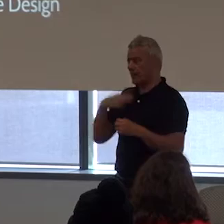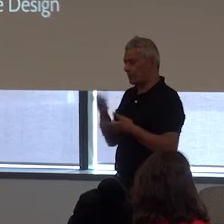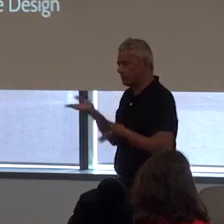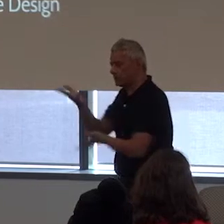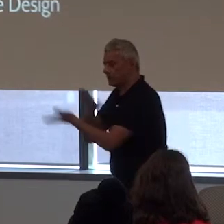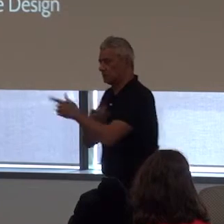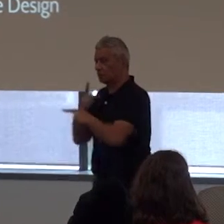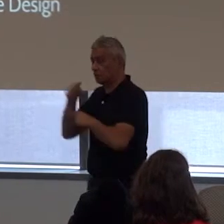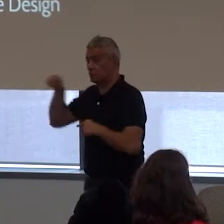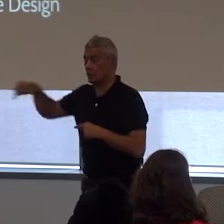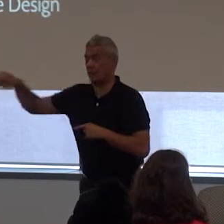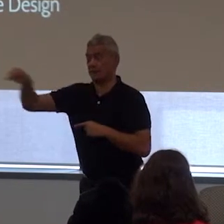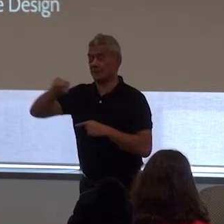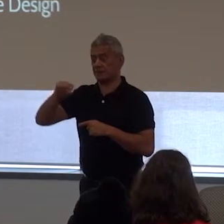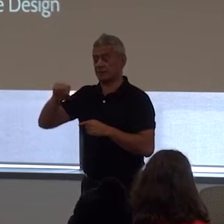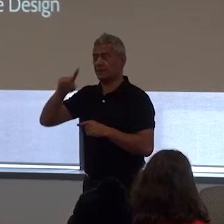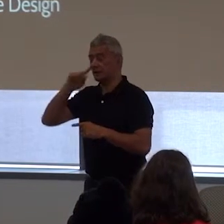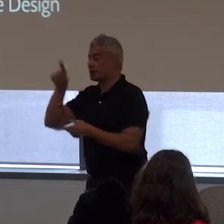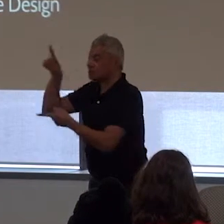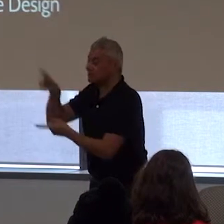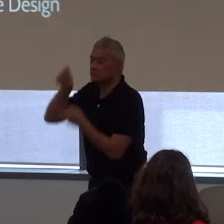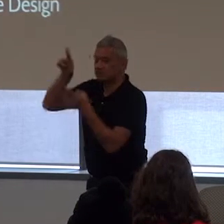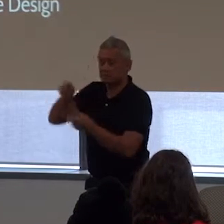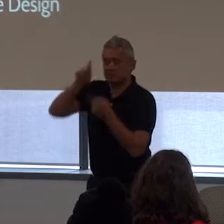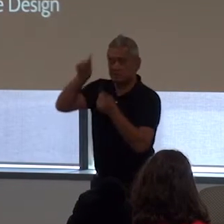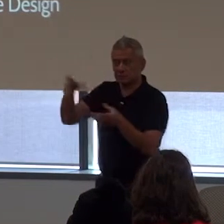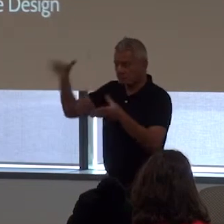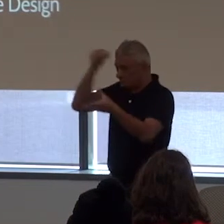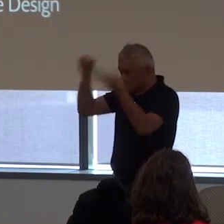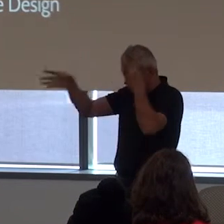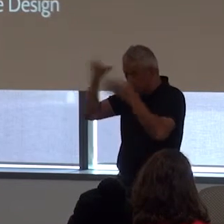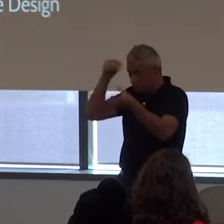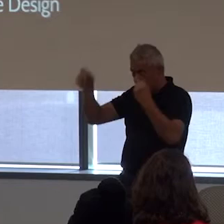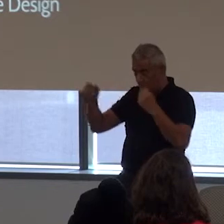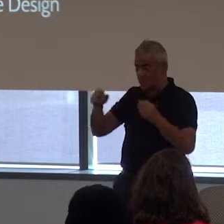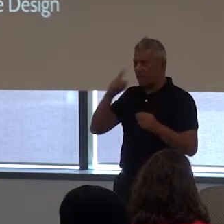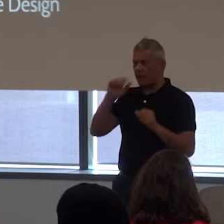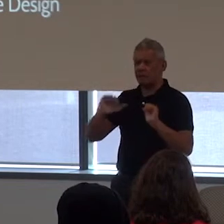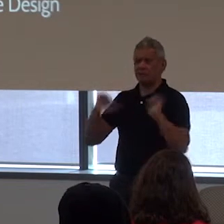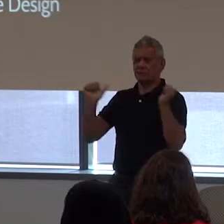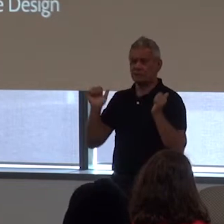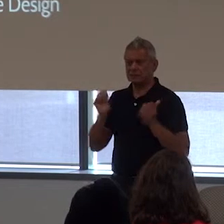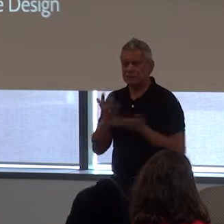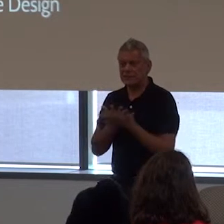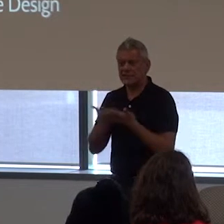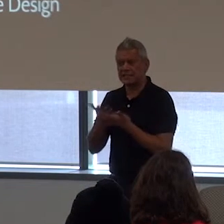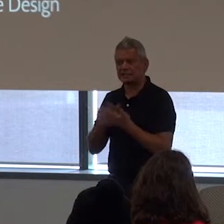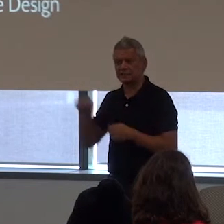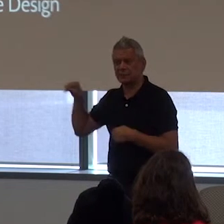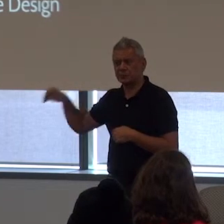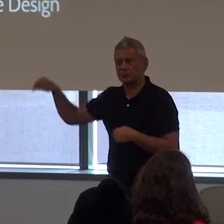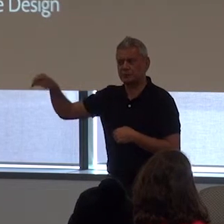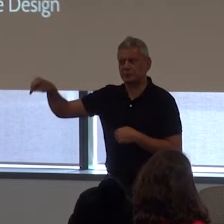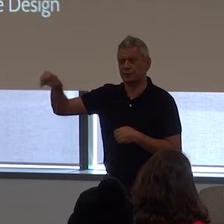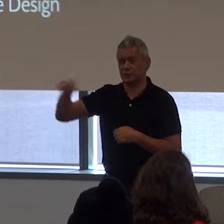utopia for internet access? And it was just the most amazing discussion I'd ever had with someone to describe what they